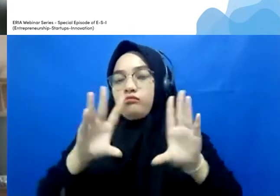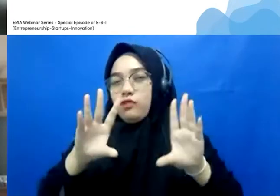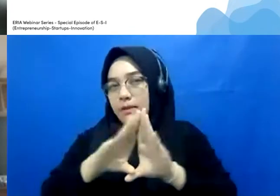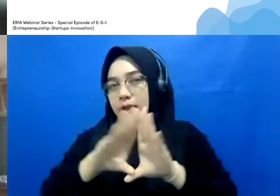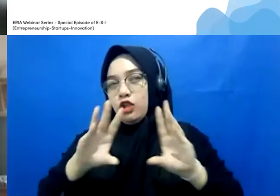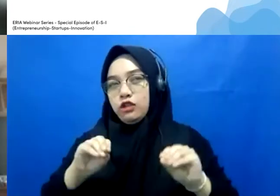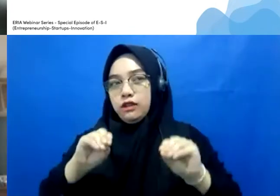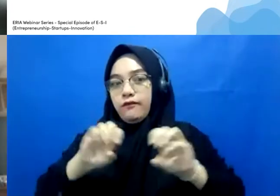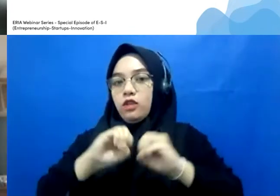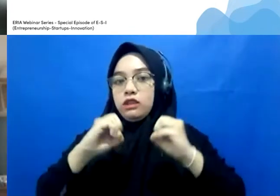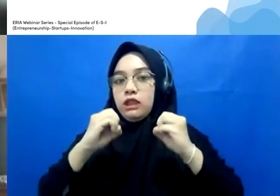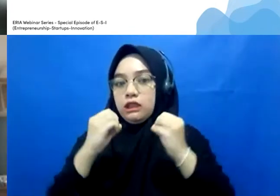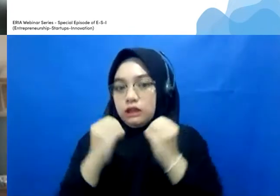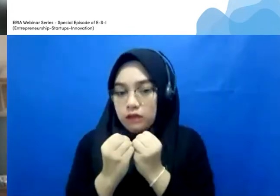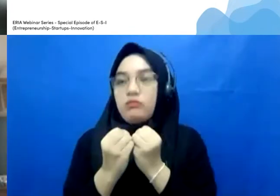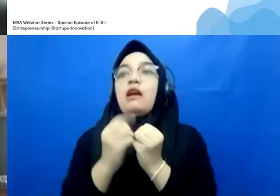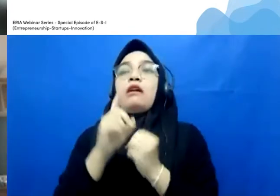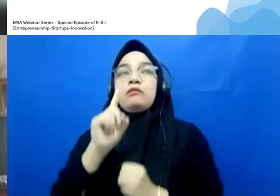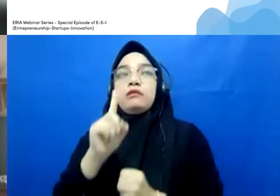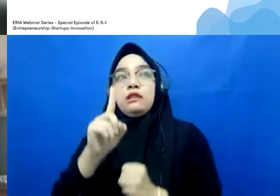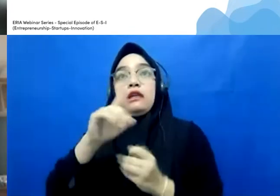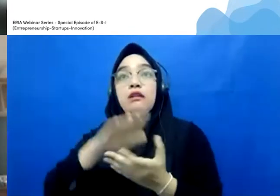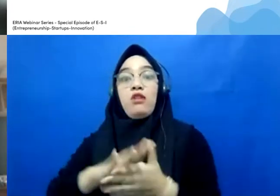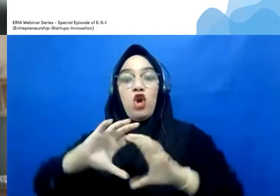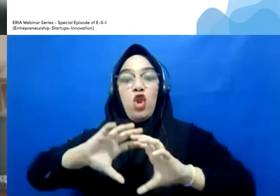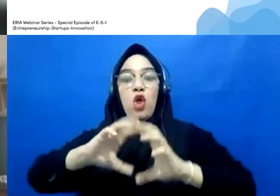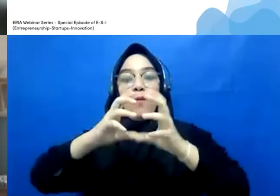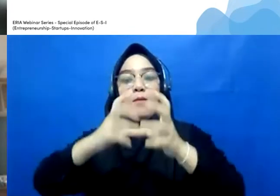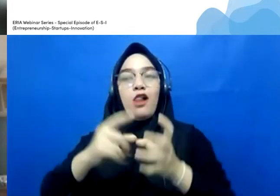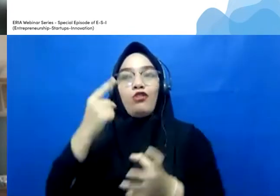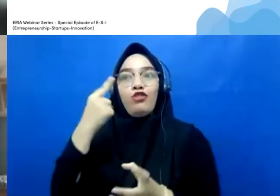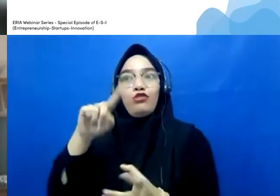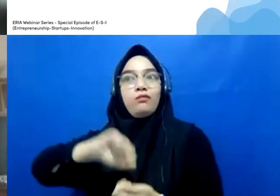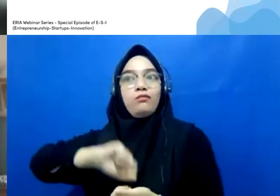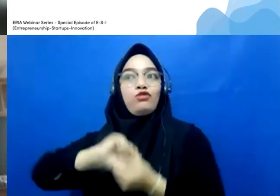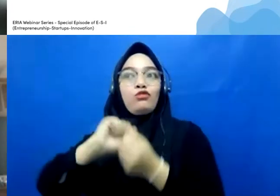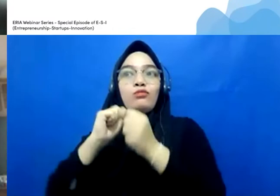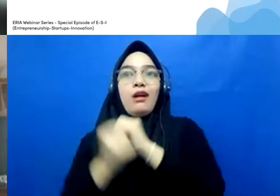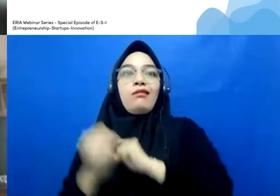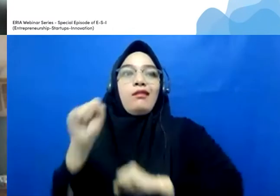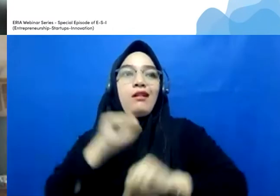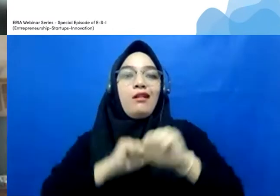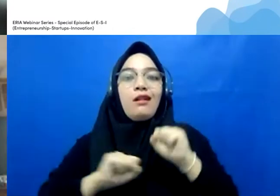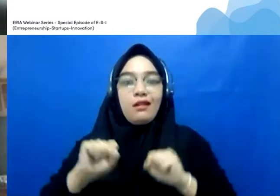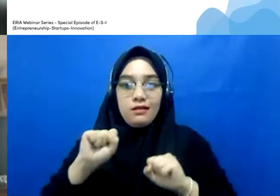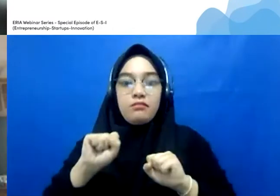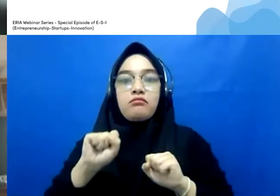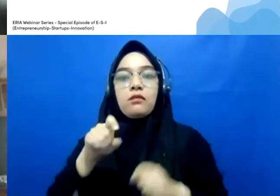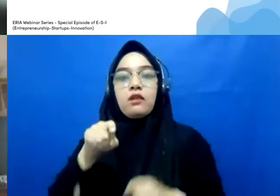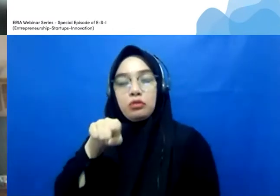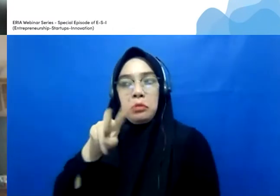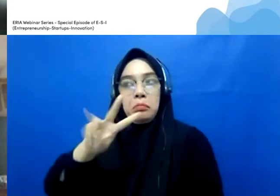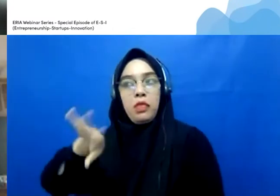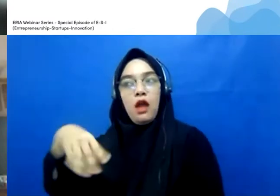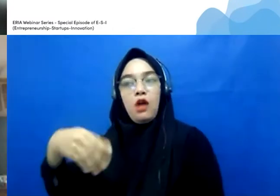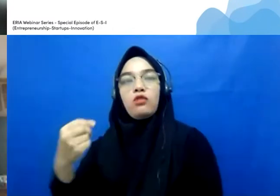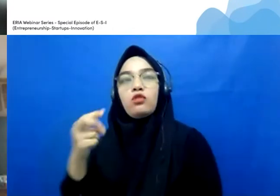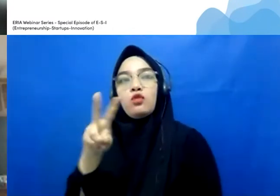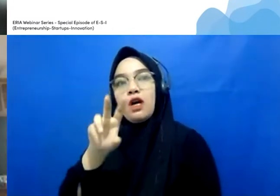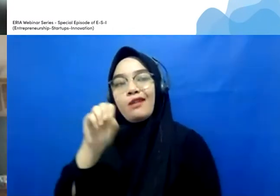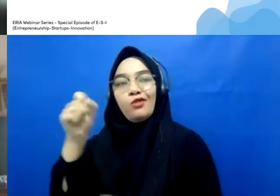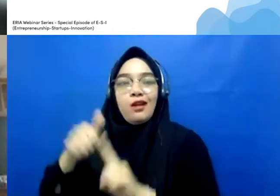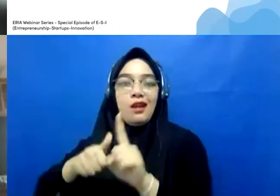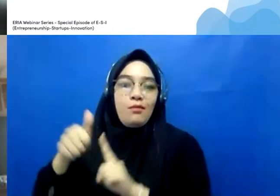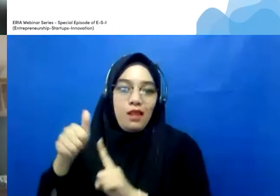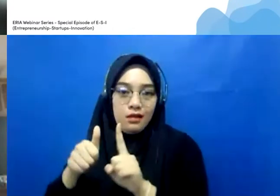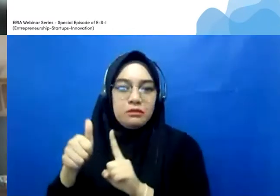for change in employment outcomes, and Max founded Steps in 2016 to meet that need. You know,